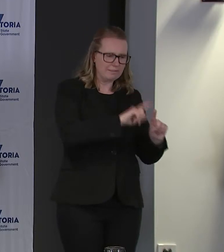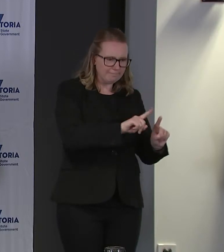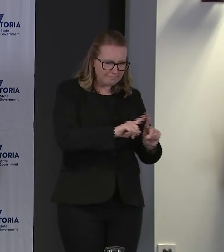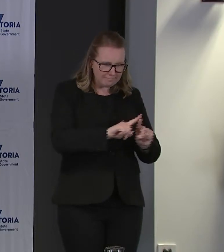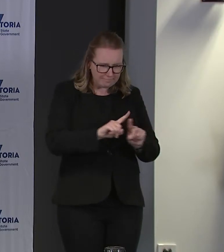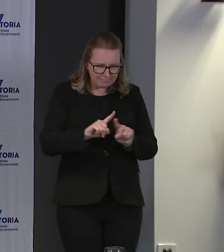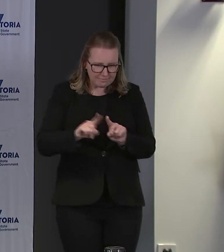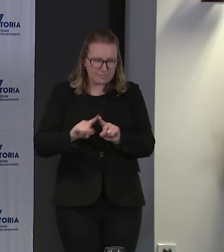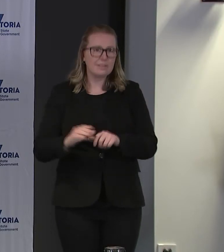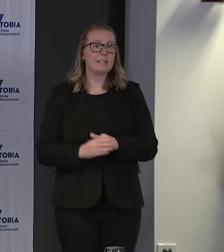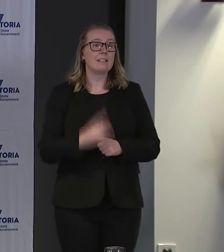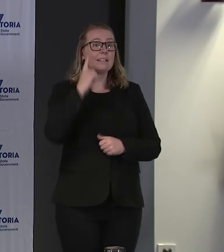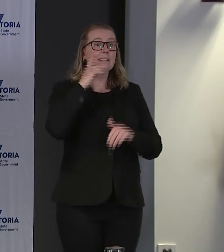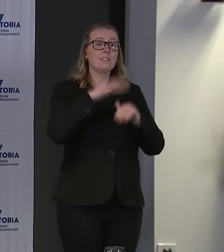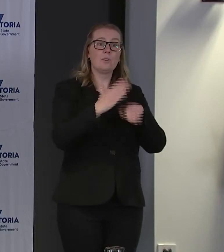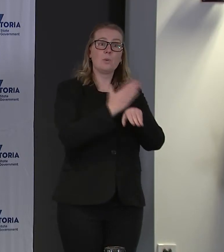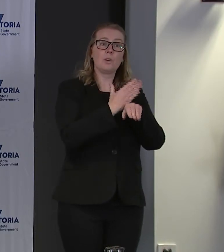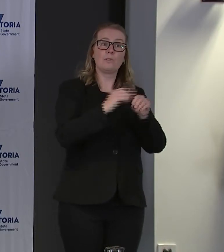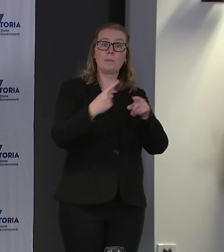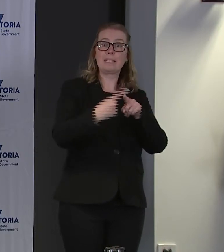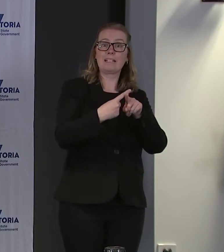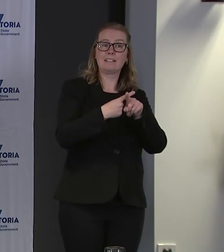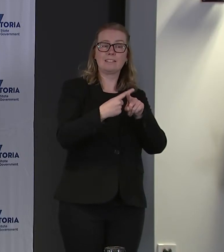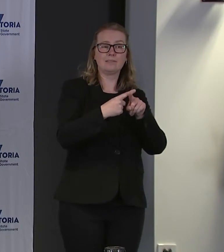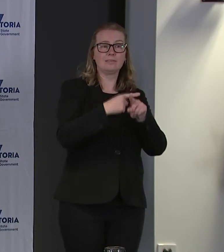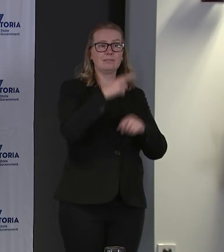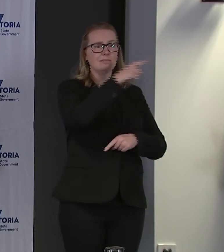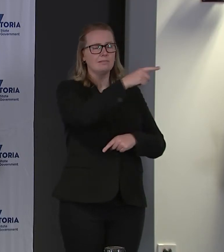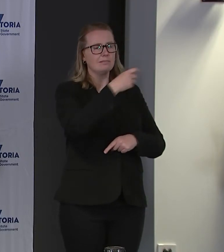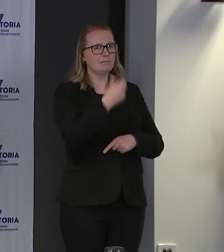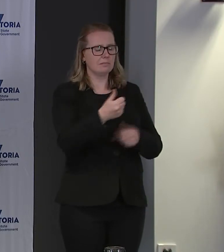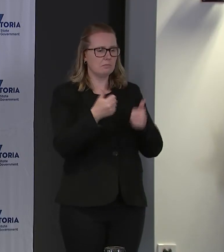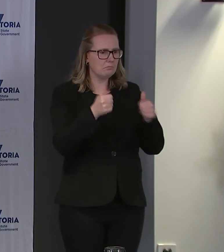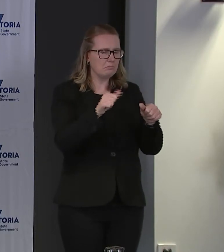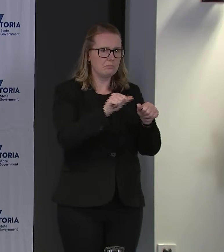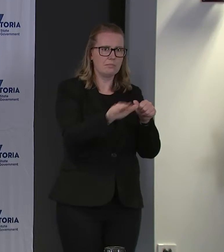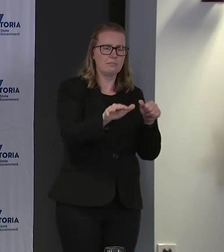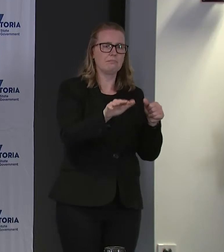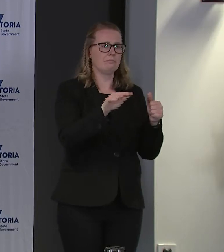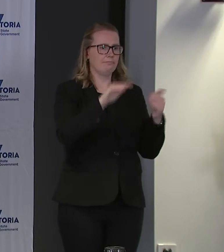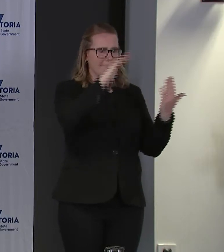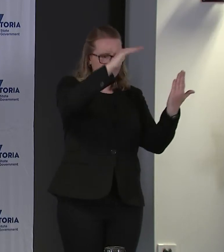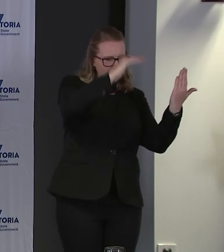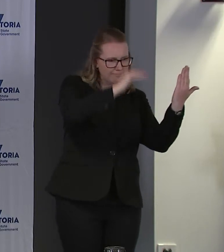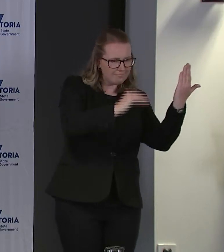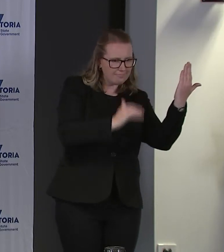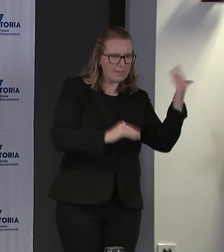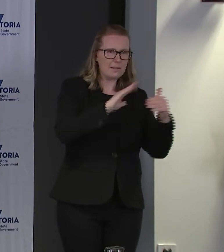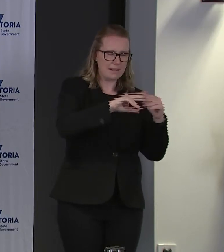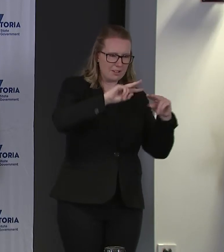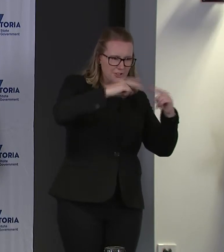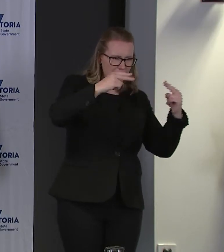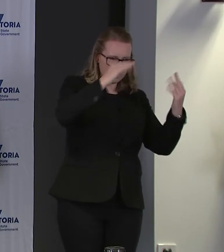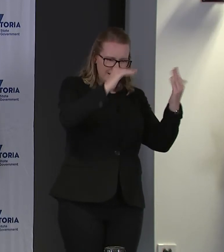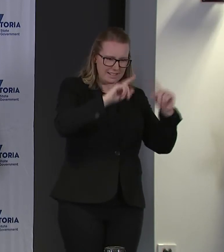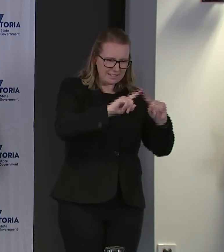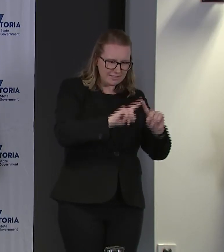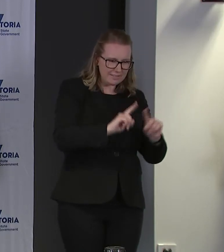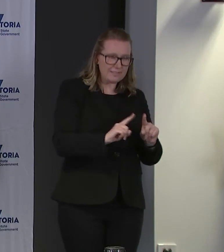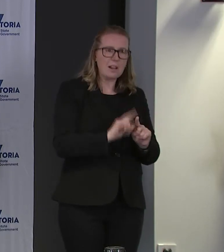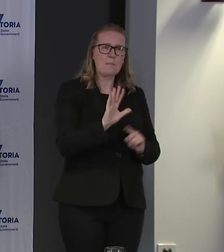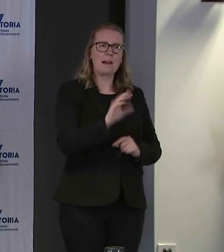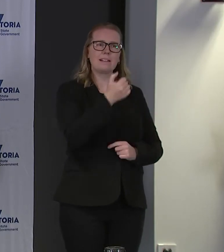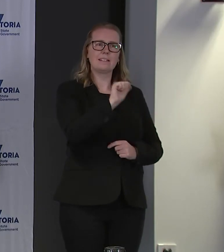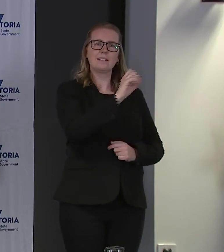Health England. So Public Health England have a superb network of genomic sequencing. At the moment, about 60% of